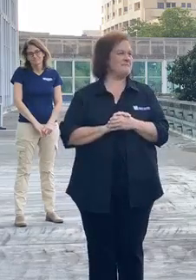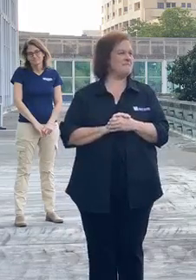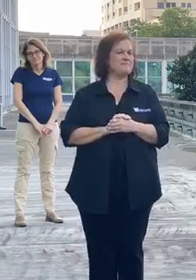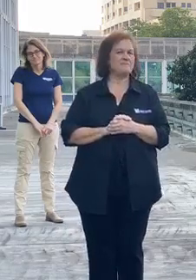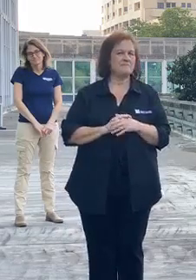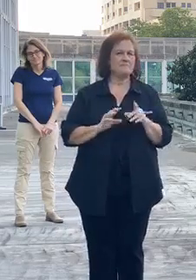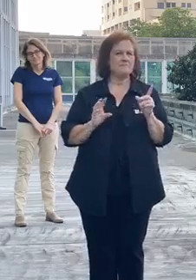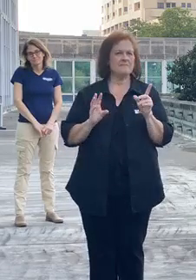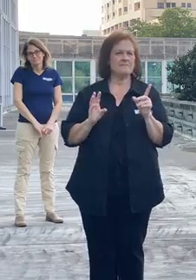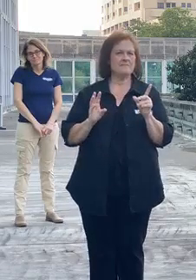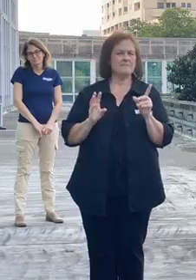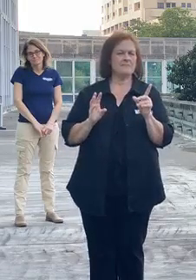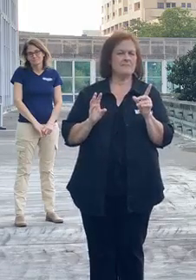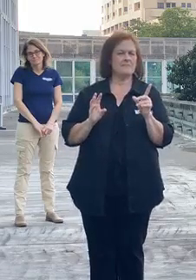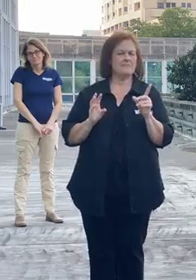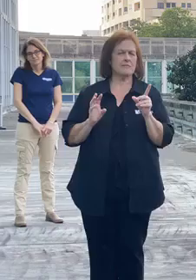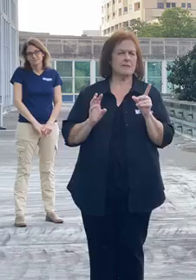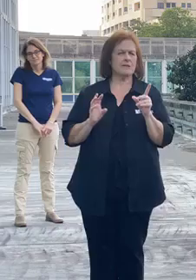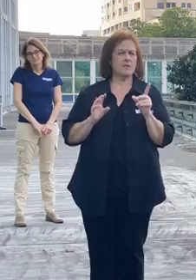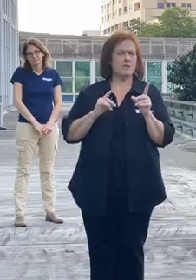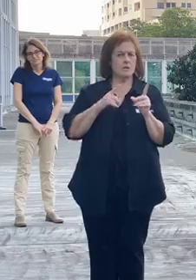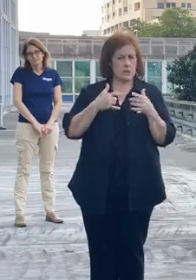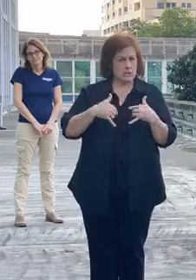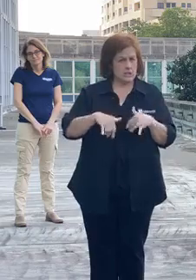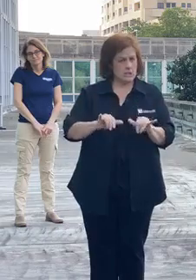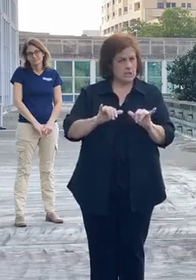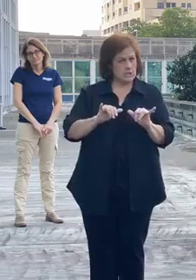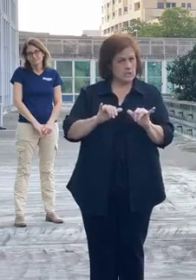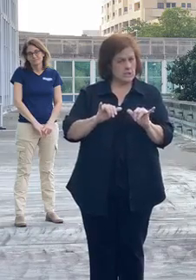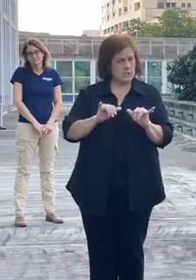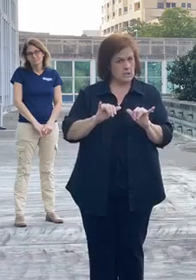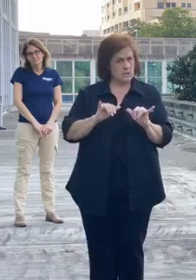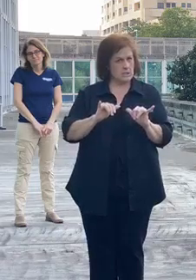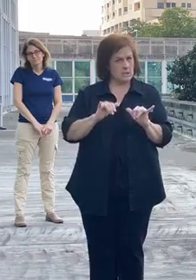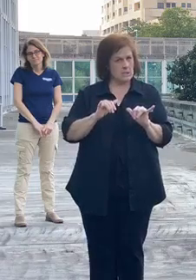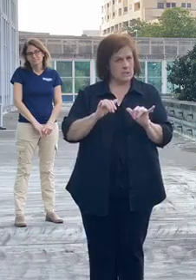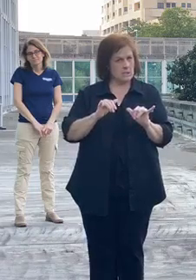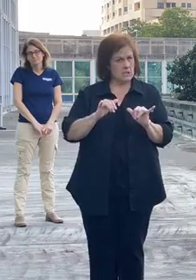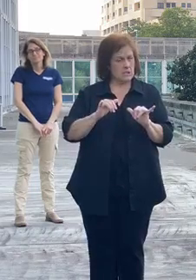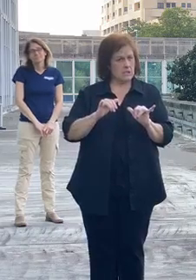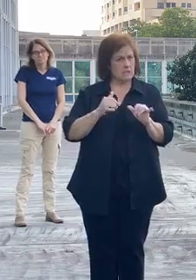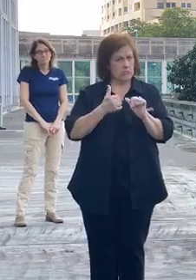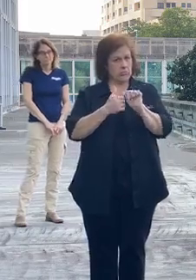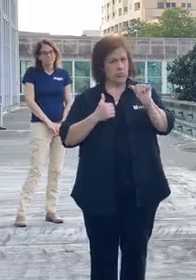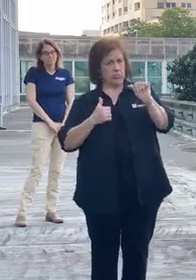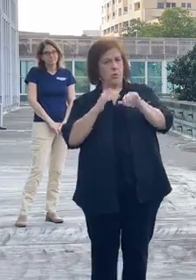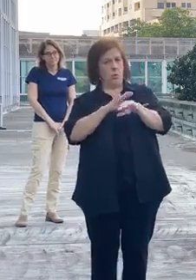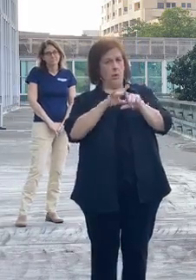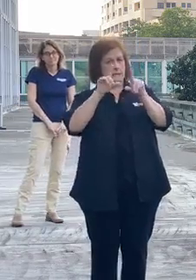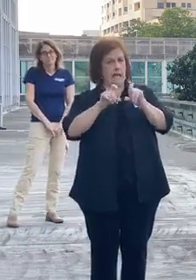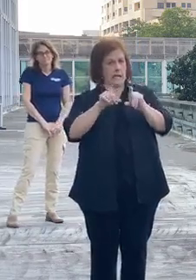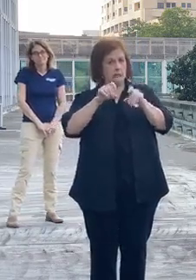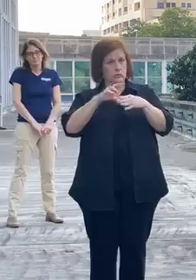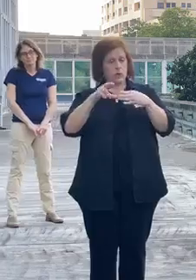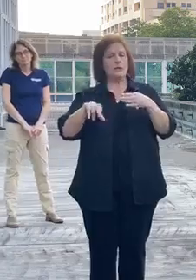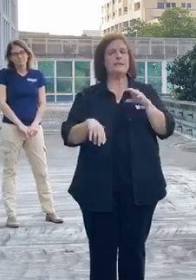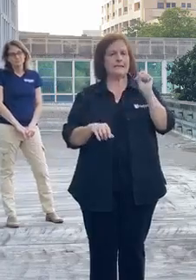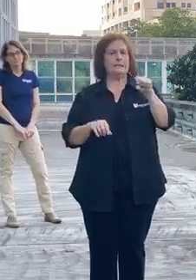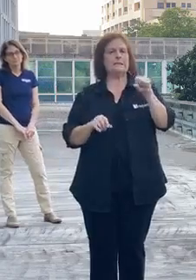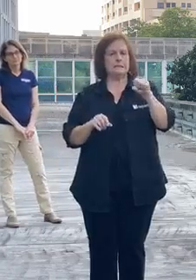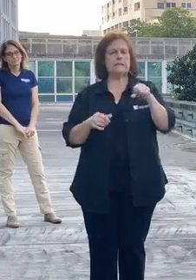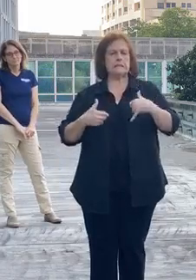that. WDSU? And are you still experiencing a major backlog on test results? We are.